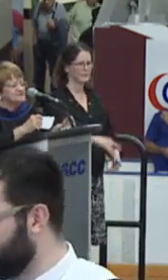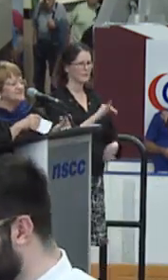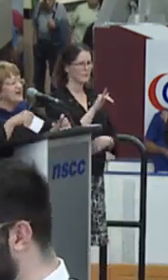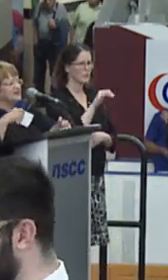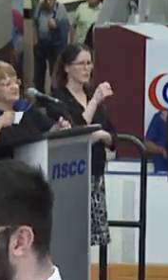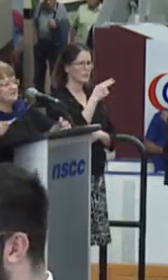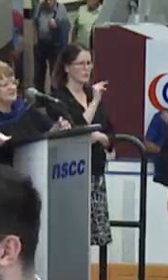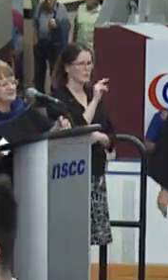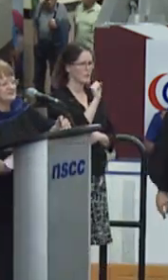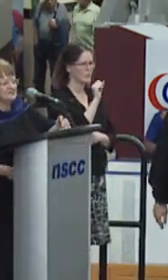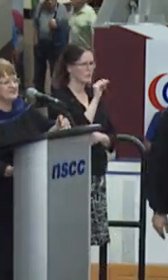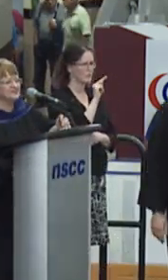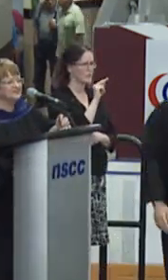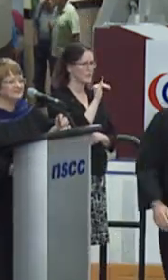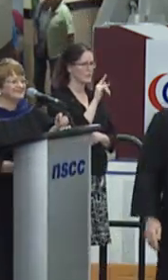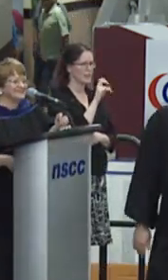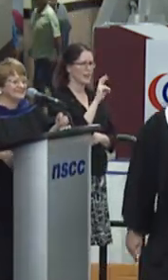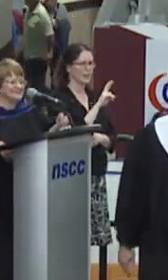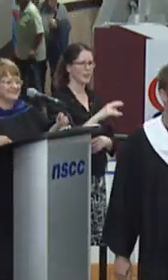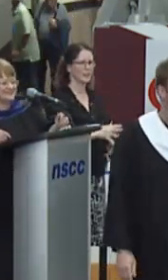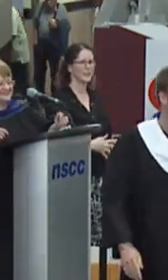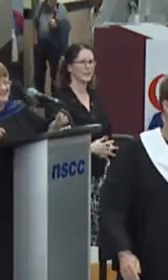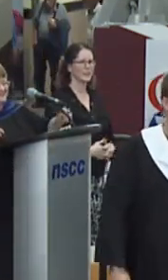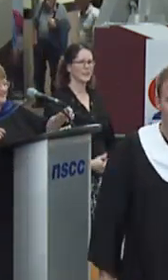John Snyder.